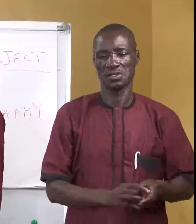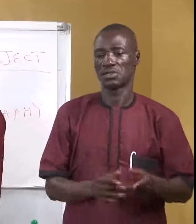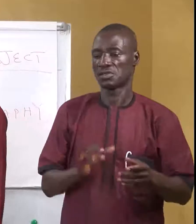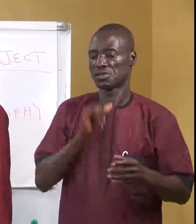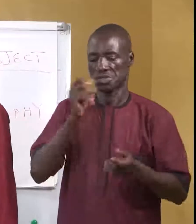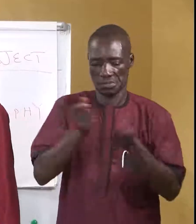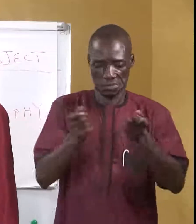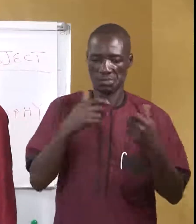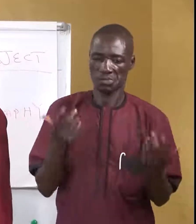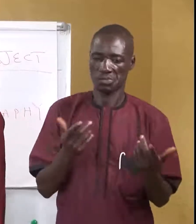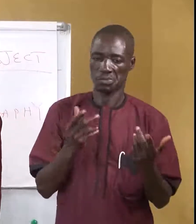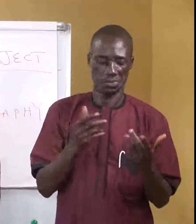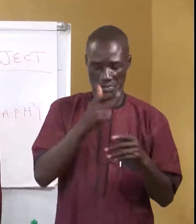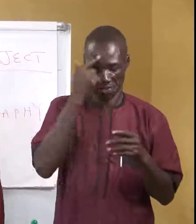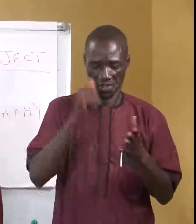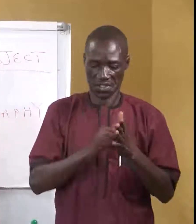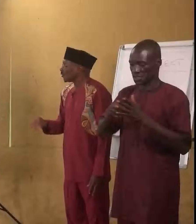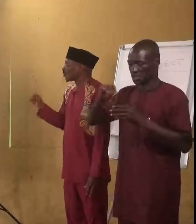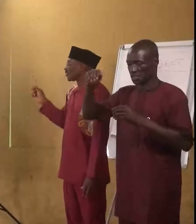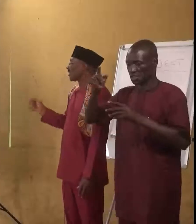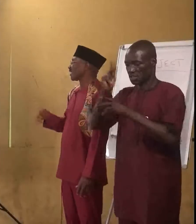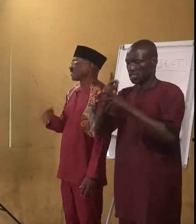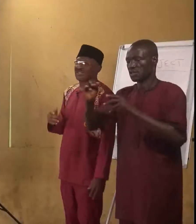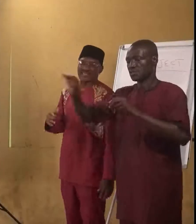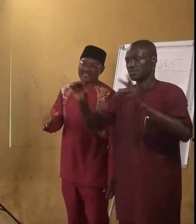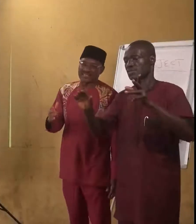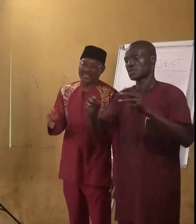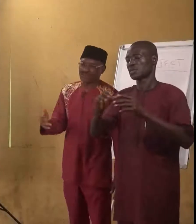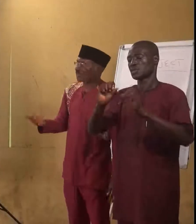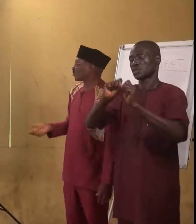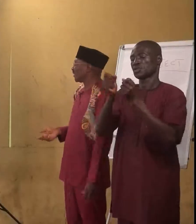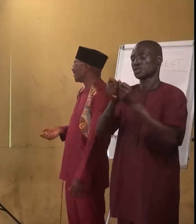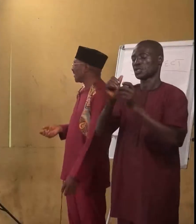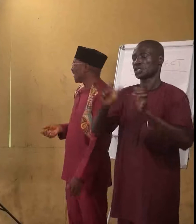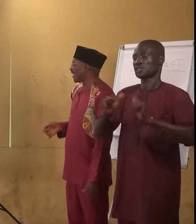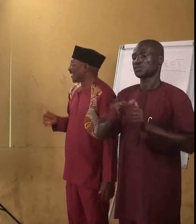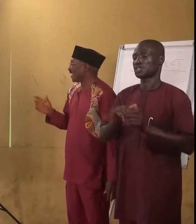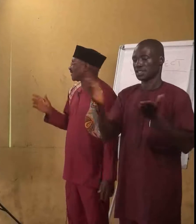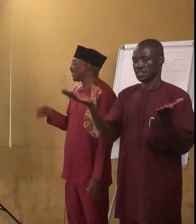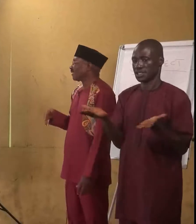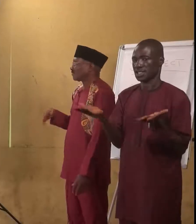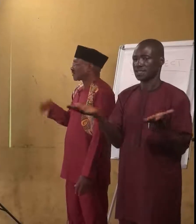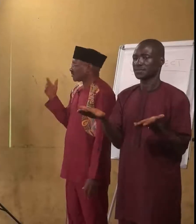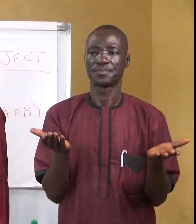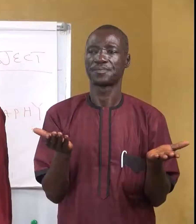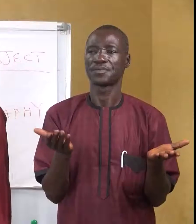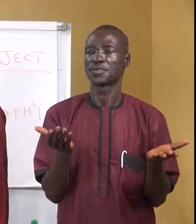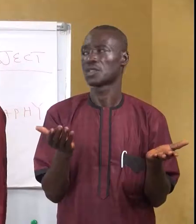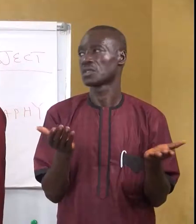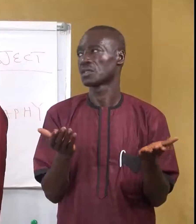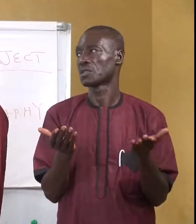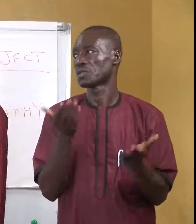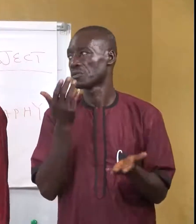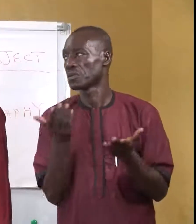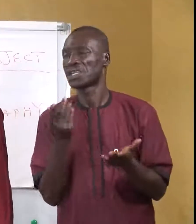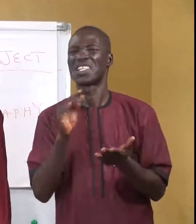it is kind of dispersed kind of settlement. Social activities in this kind of settlement are either we